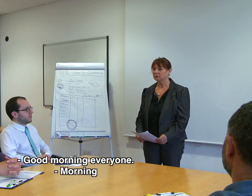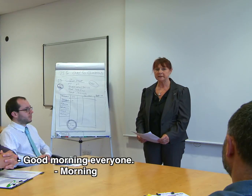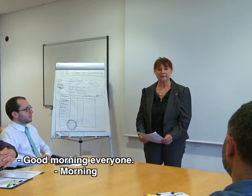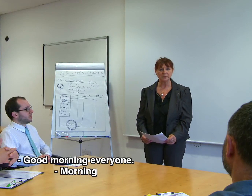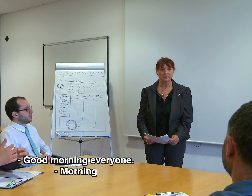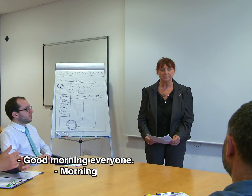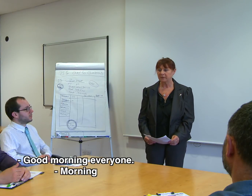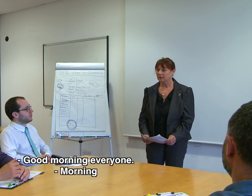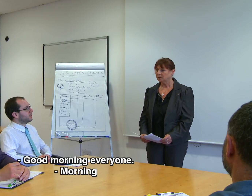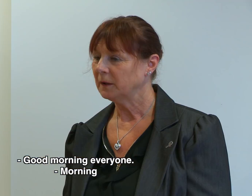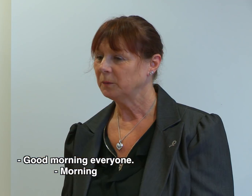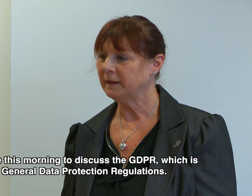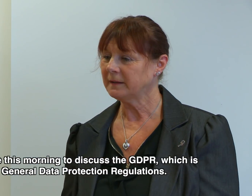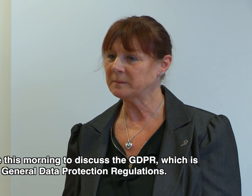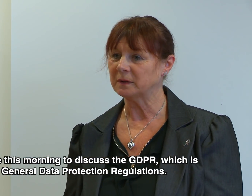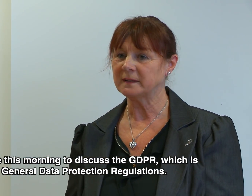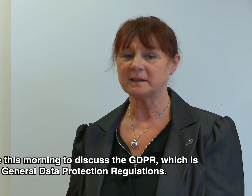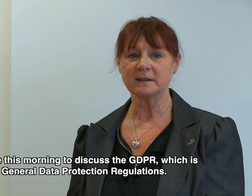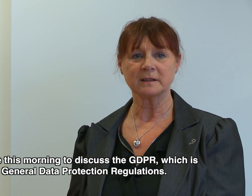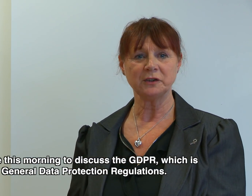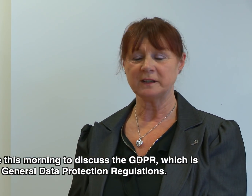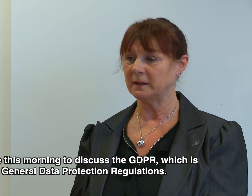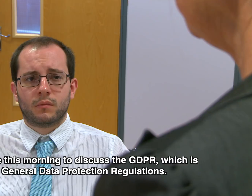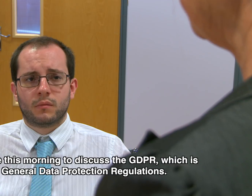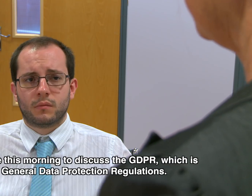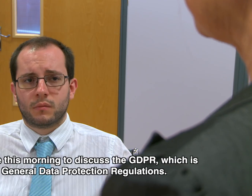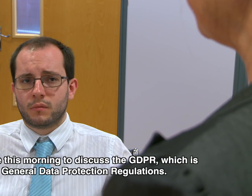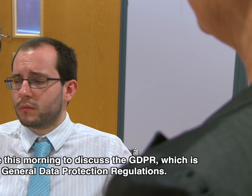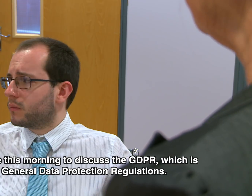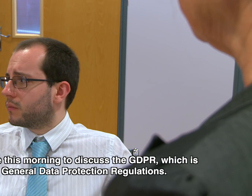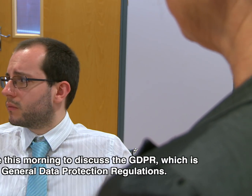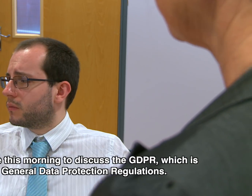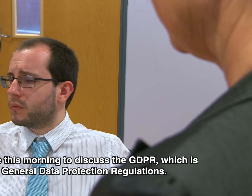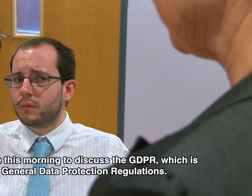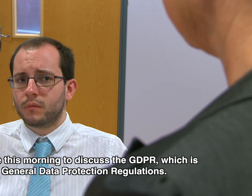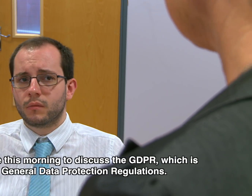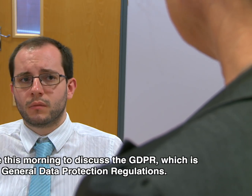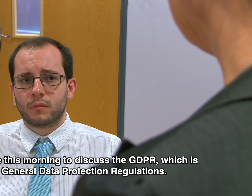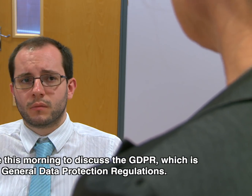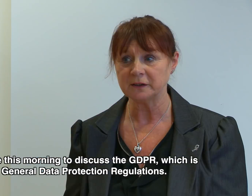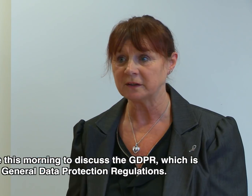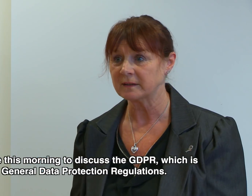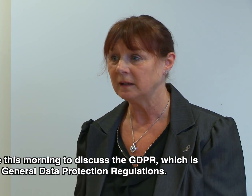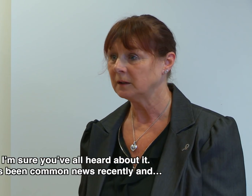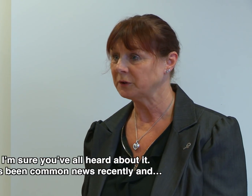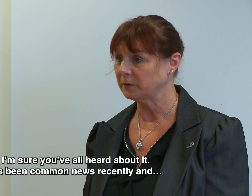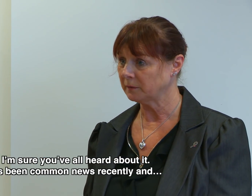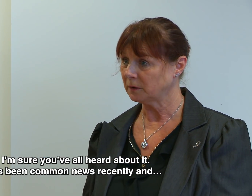morning, everyone. Morning. We're here this morning to discuss the GDPR, which is the General Data Protection Regulations. I'm sure you've all